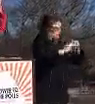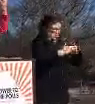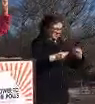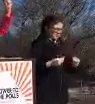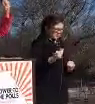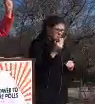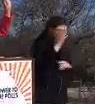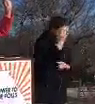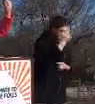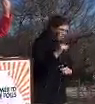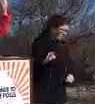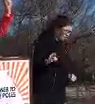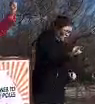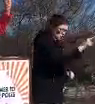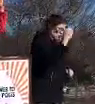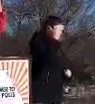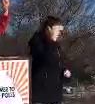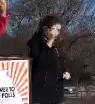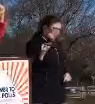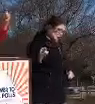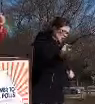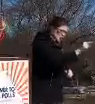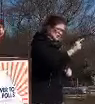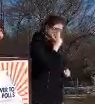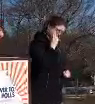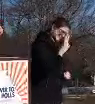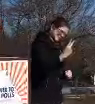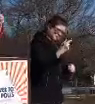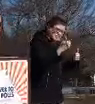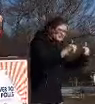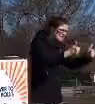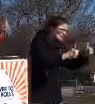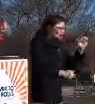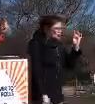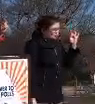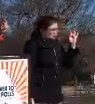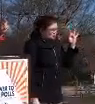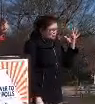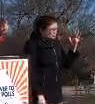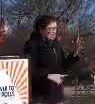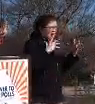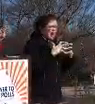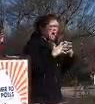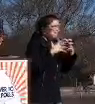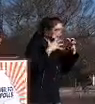because you've seen just how much is at stake.